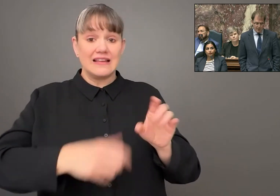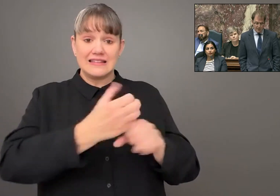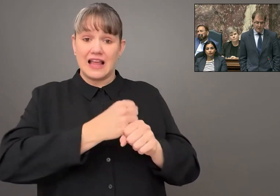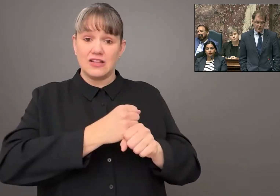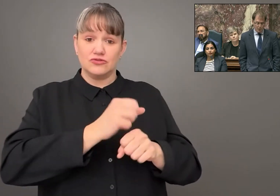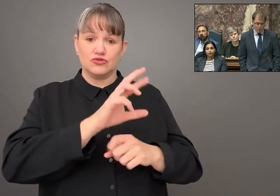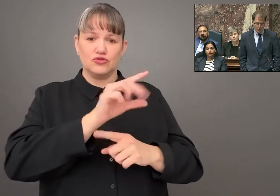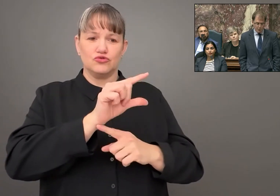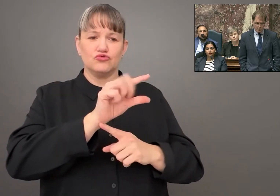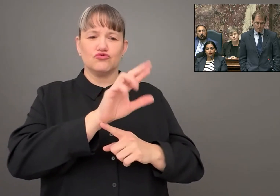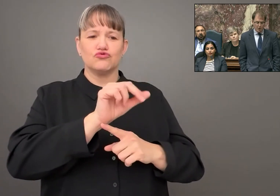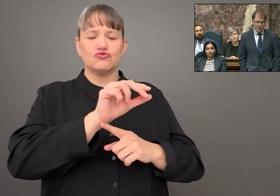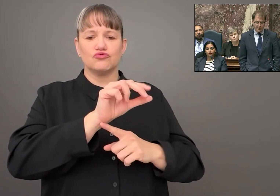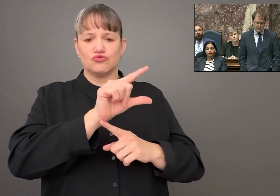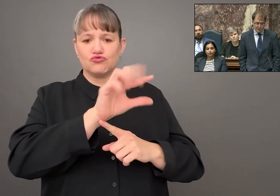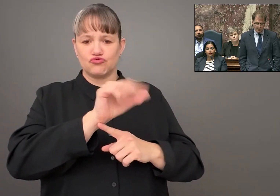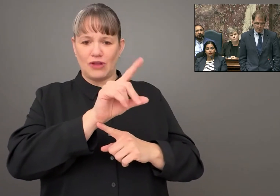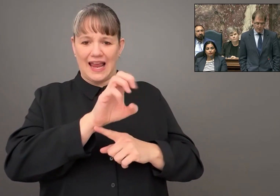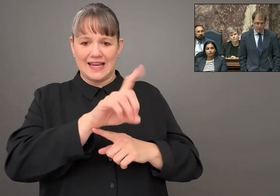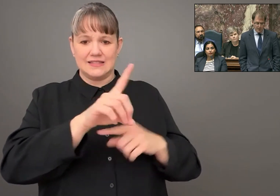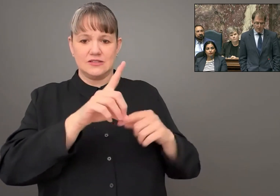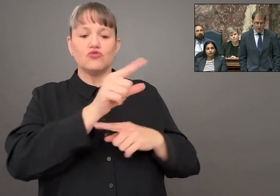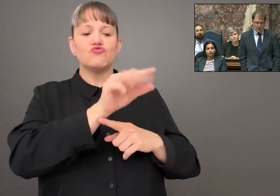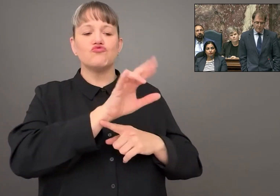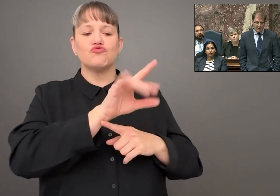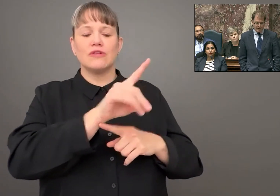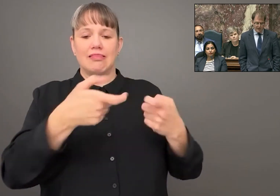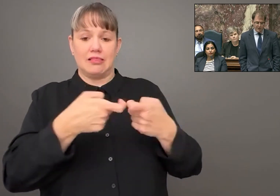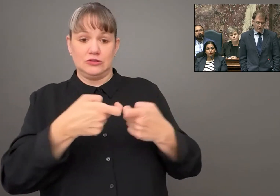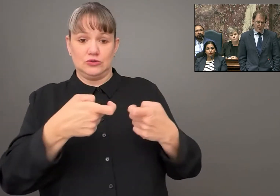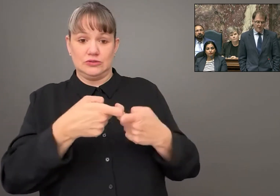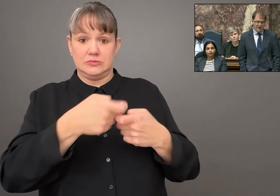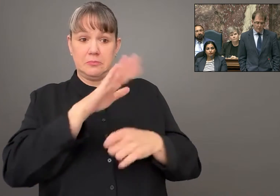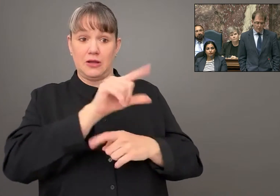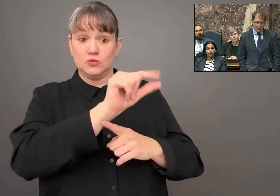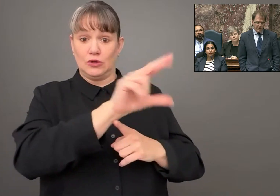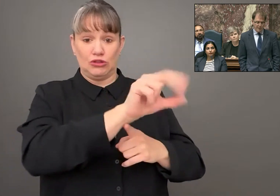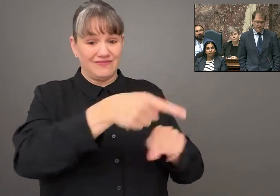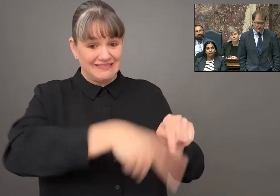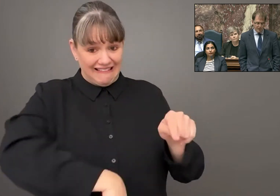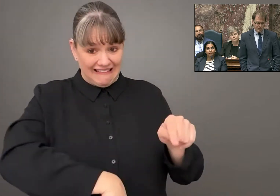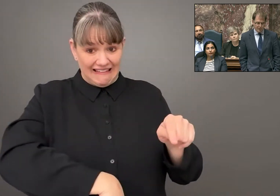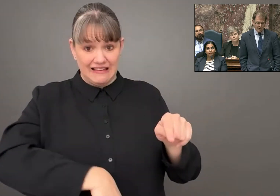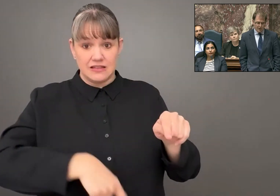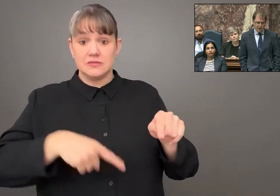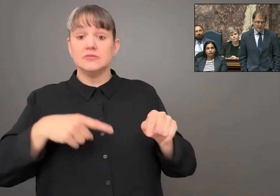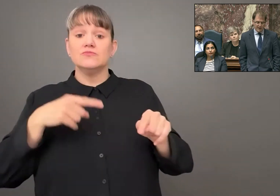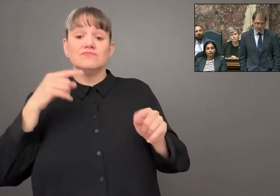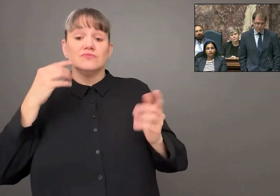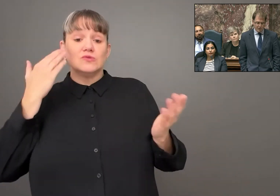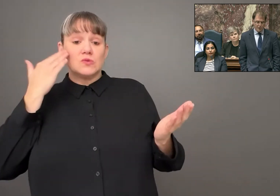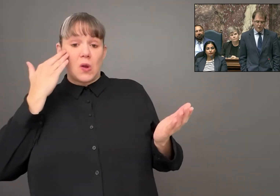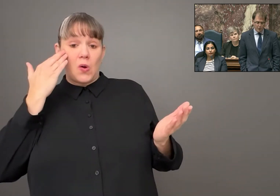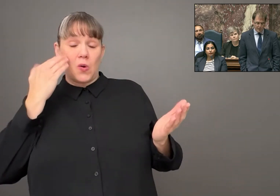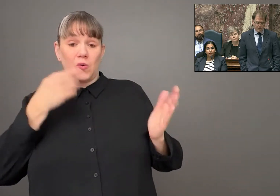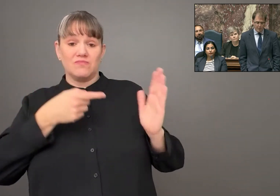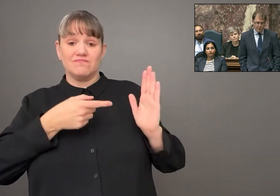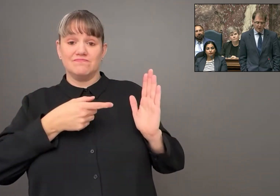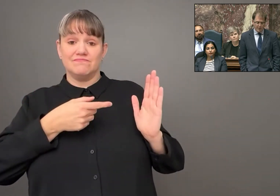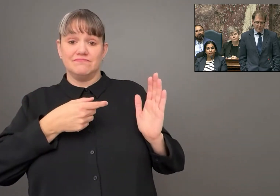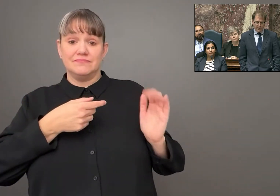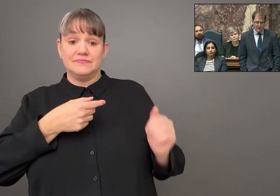as the member knows, across BC, engaging in one of the most ambitious clean energy,